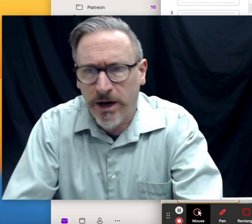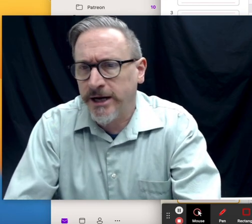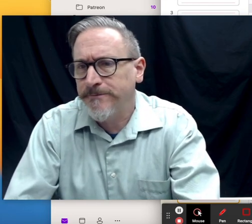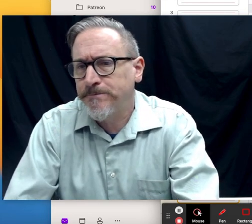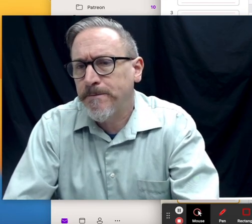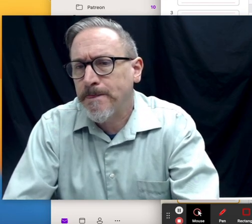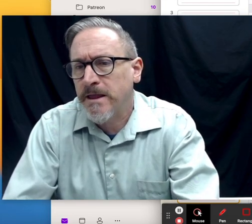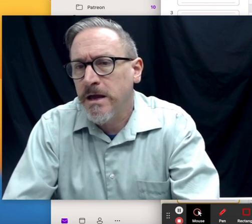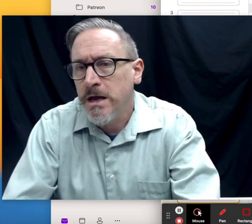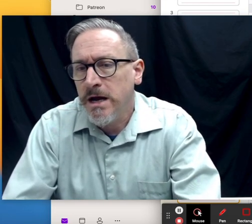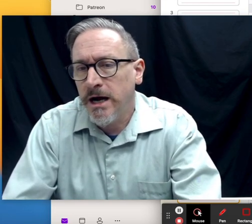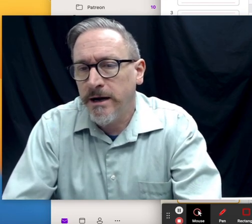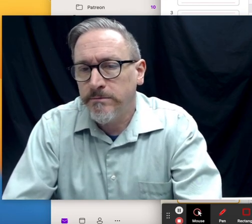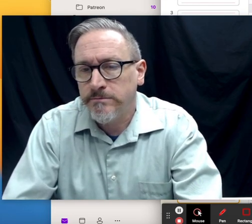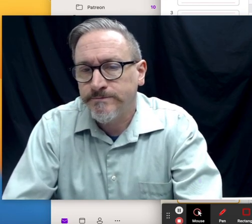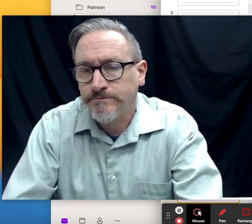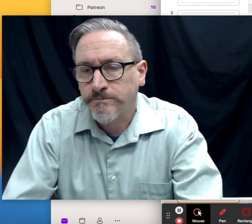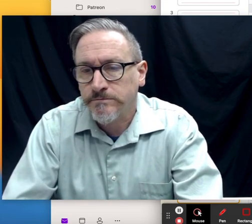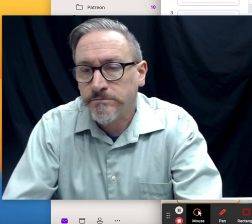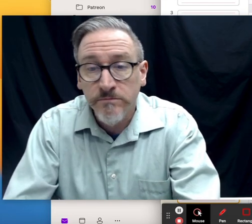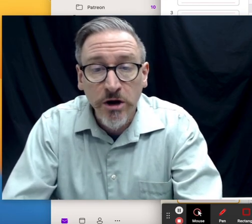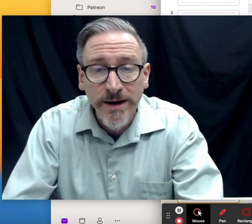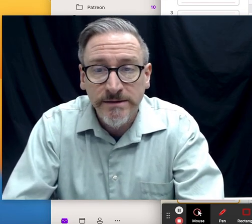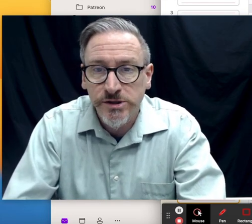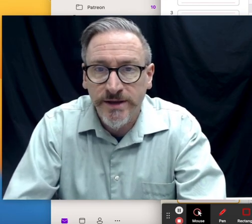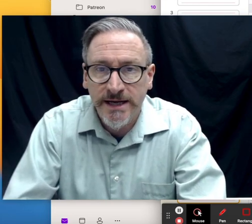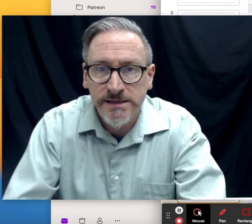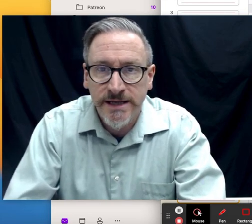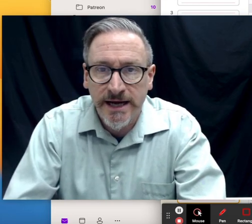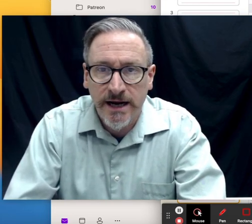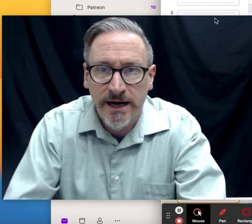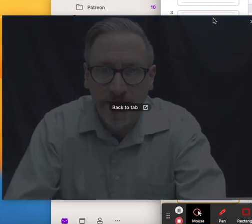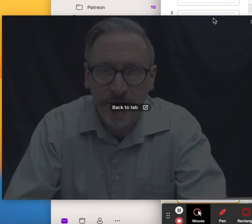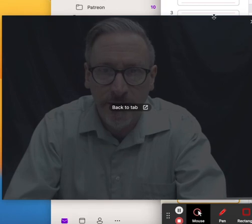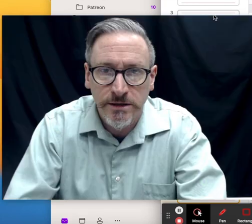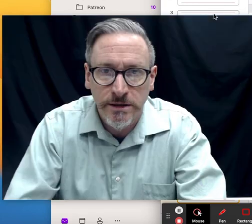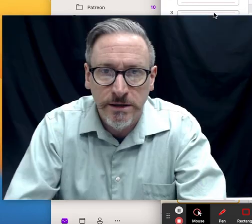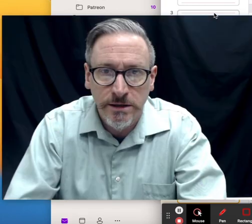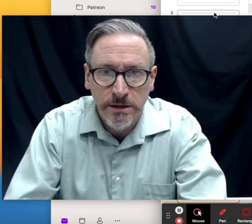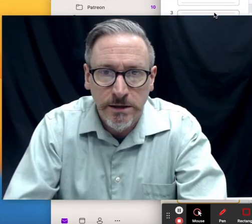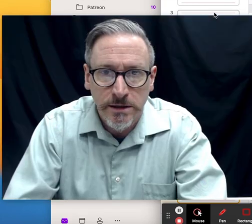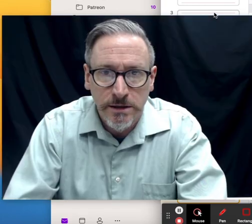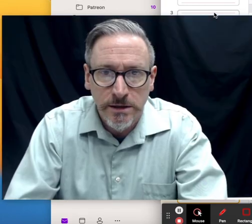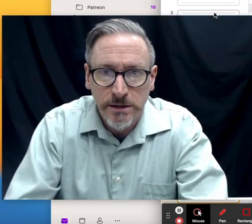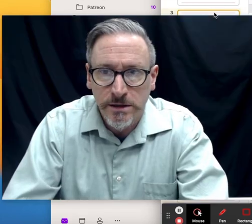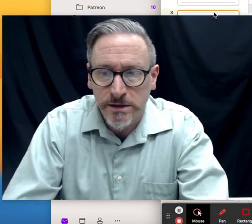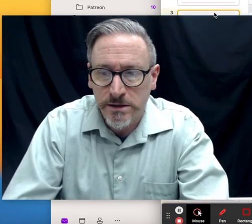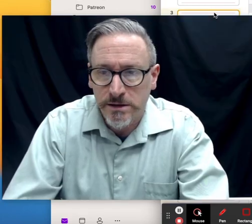back pocket. Um, all right, so that's that. I need to.